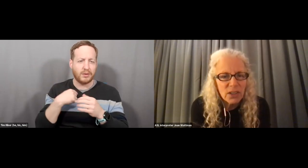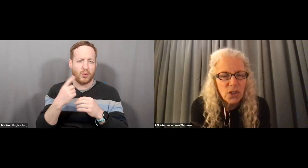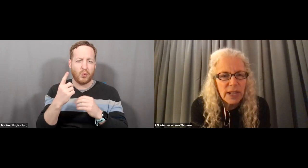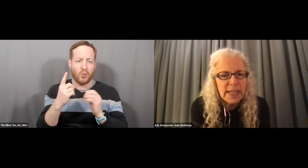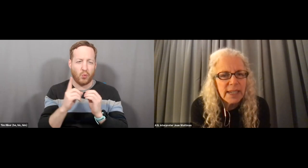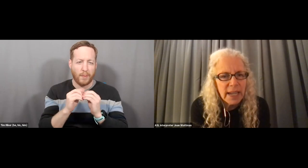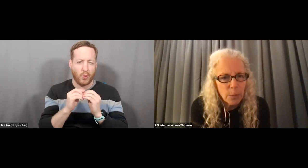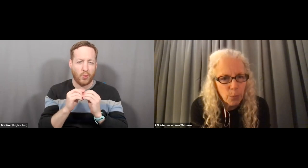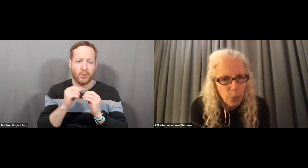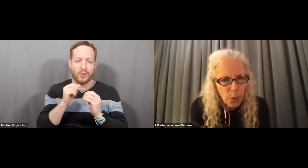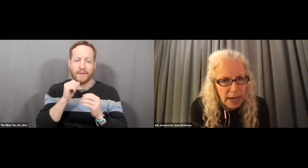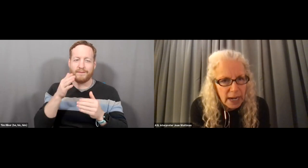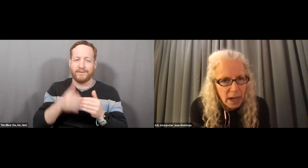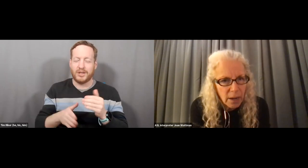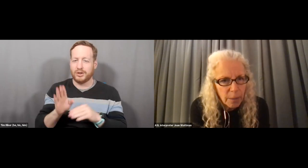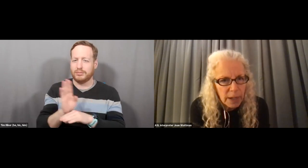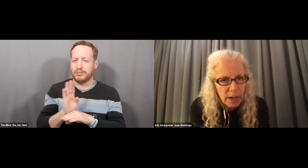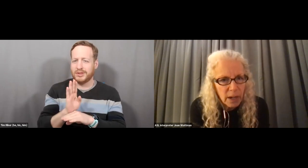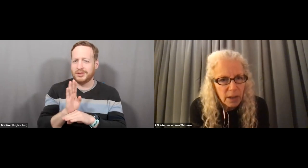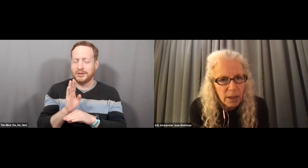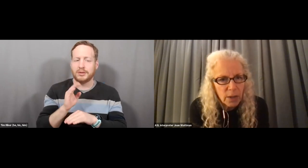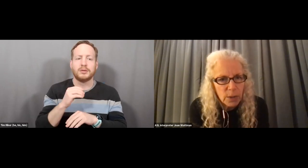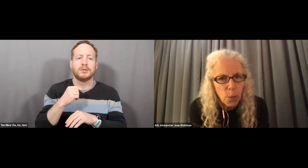So let's take a break, but there was